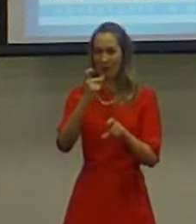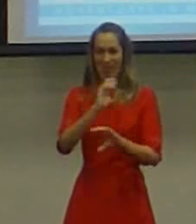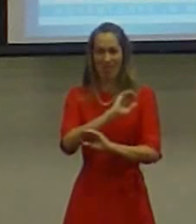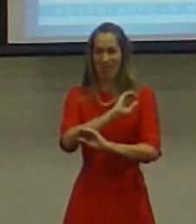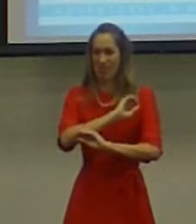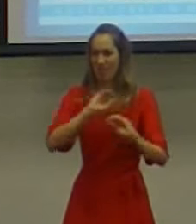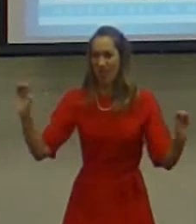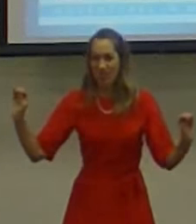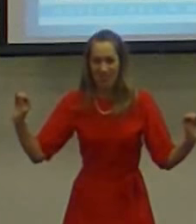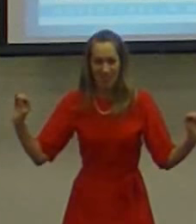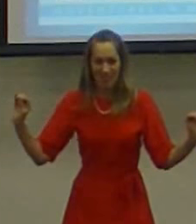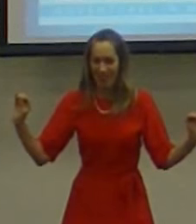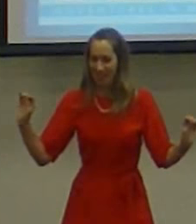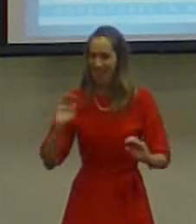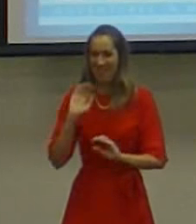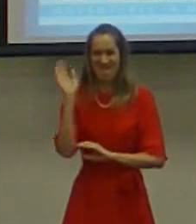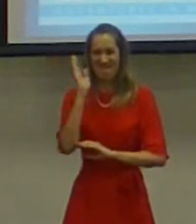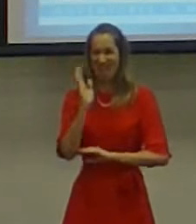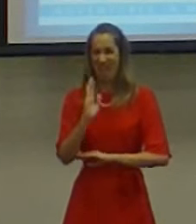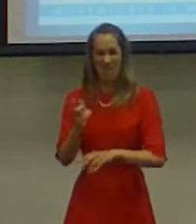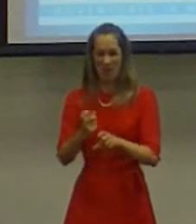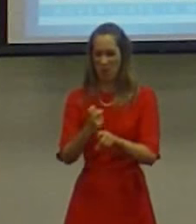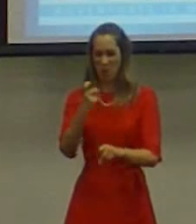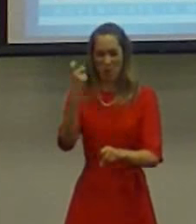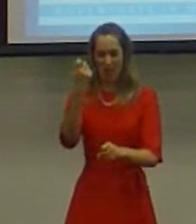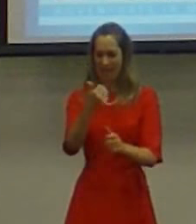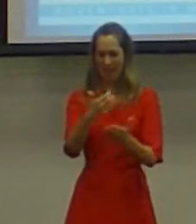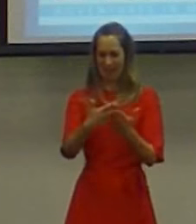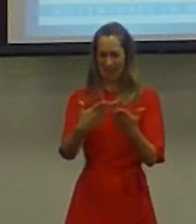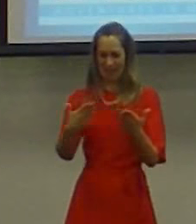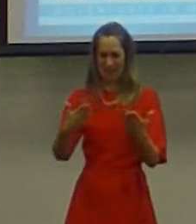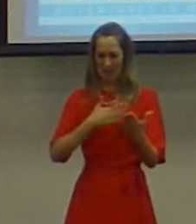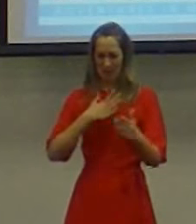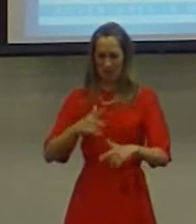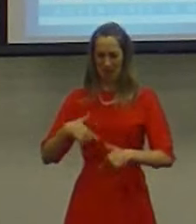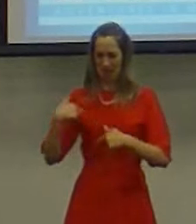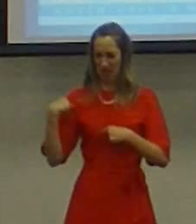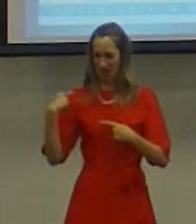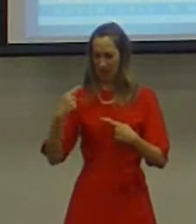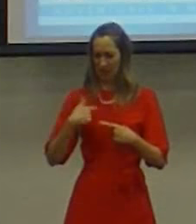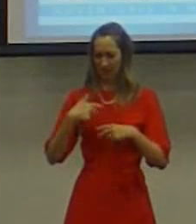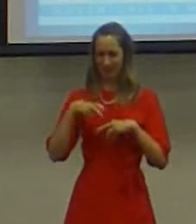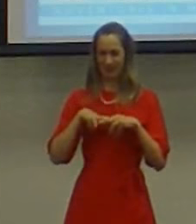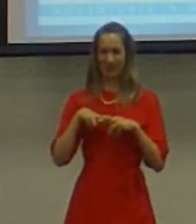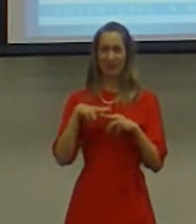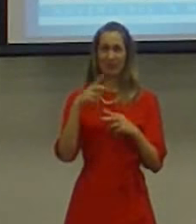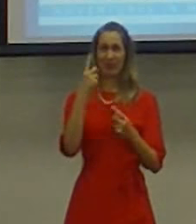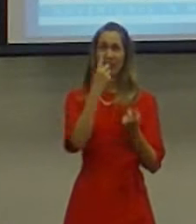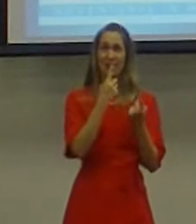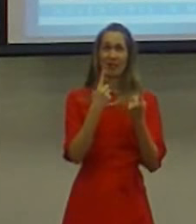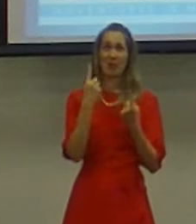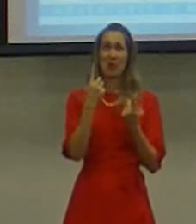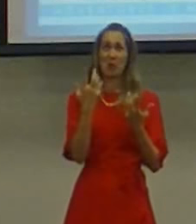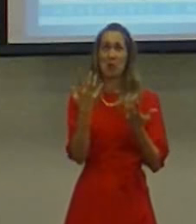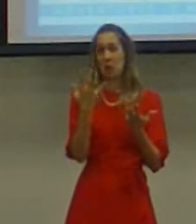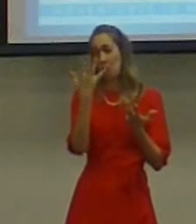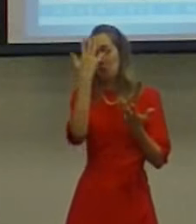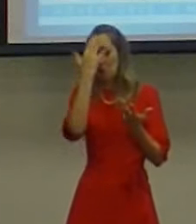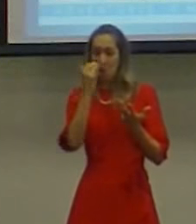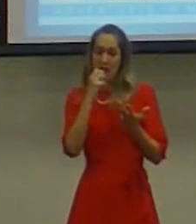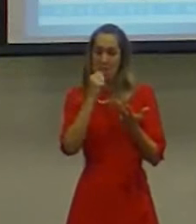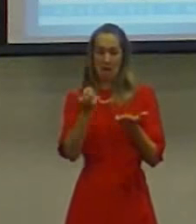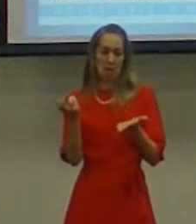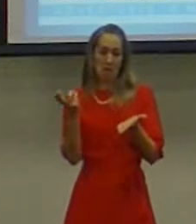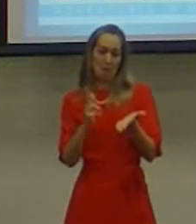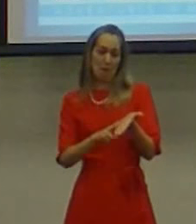anything, ever. I've never won one, really, in my entire life. And I'm sitting there thinking, why not? What do I have to